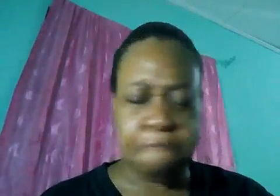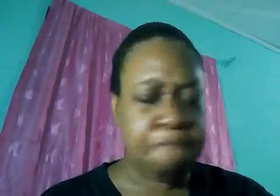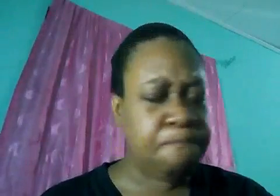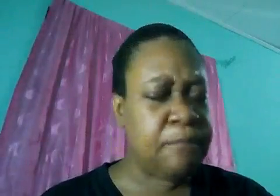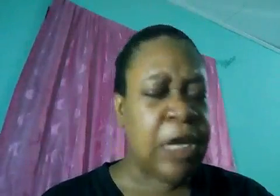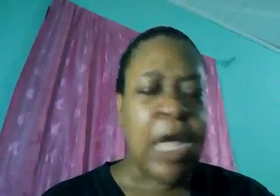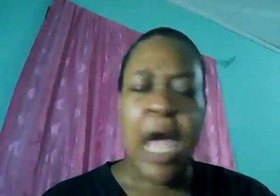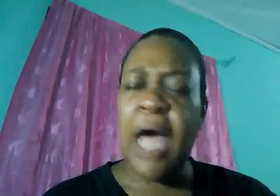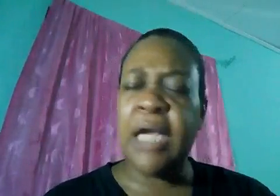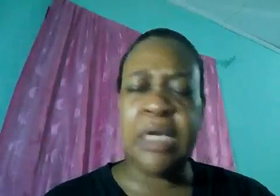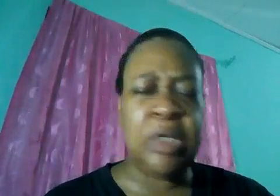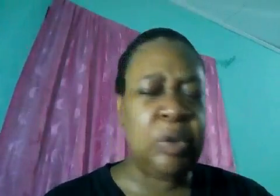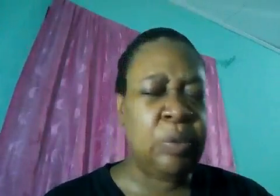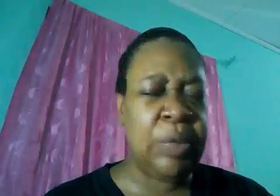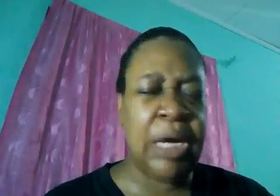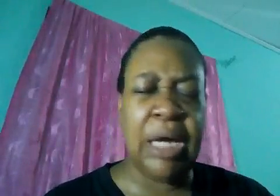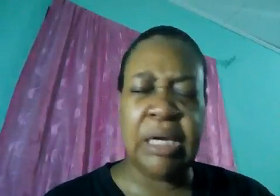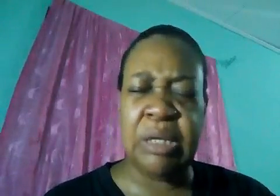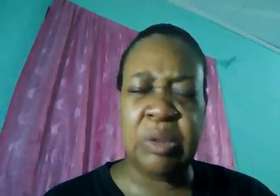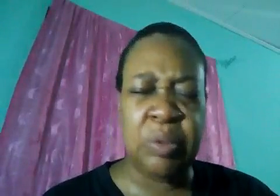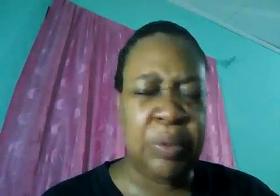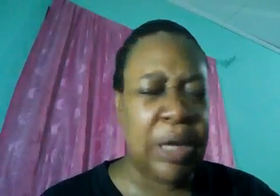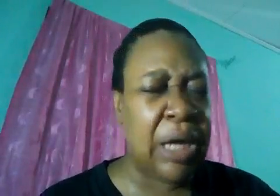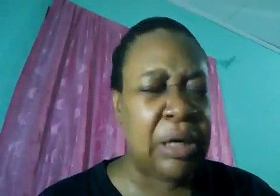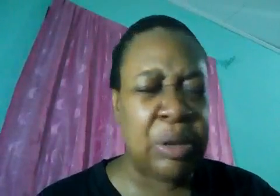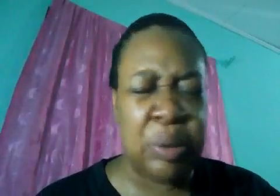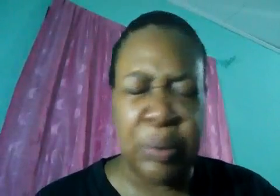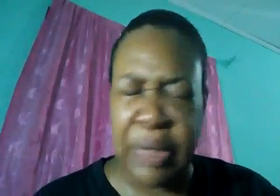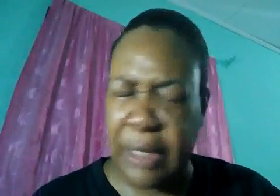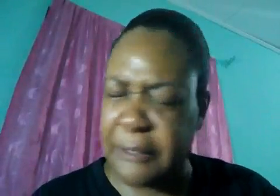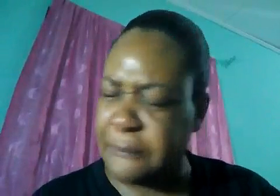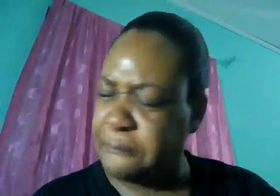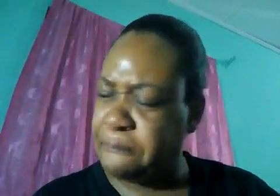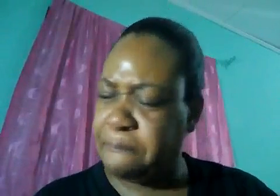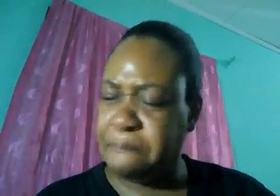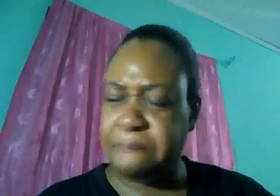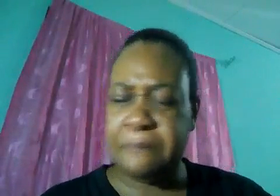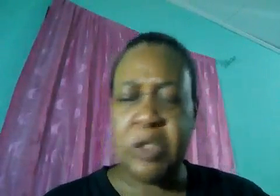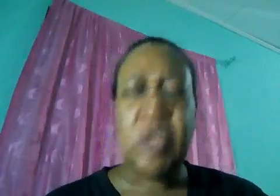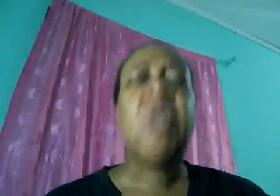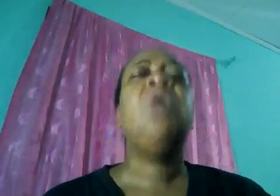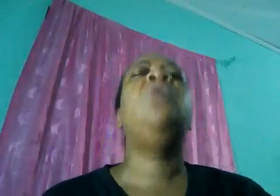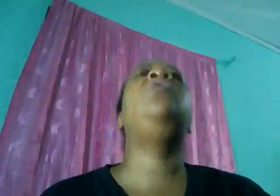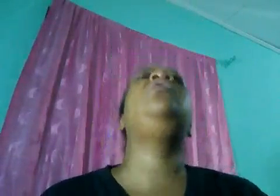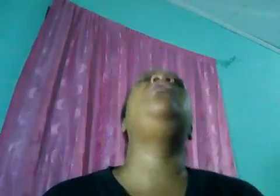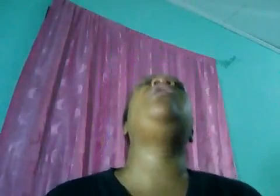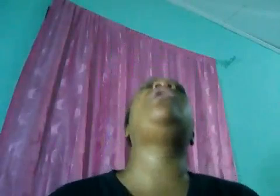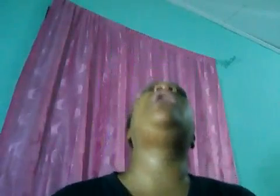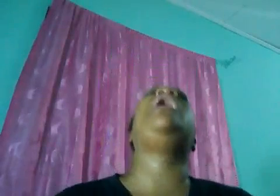Hallelujah. Hallelujah, hallelujah, hallelujah. Oh